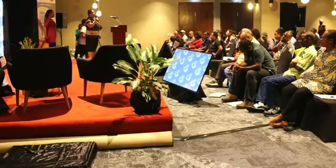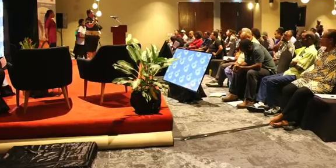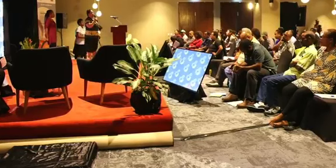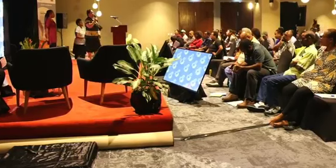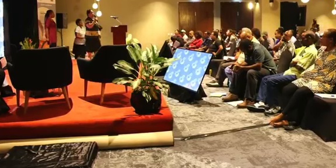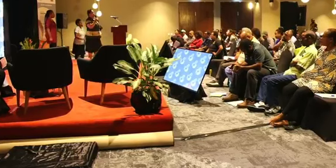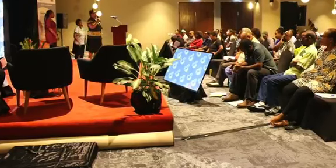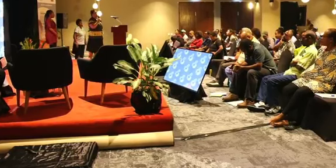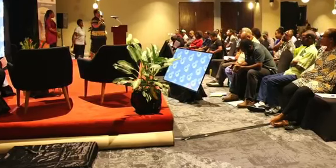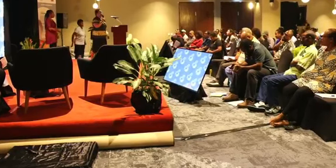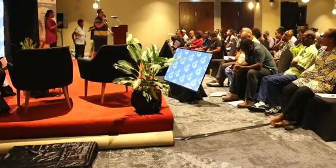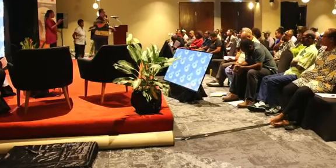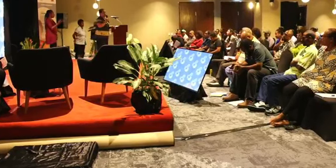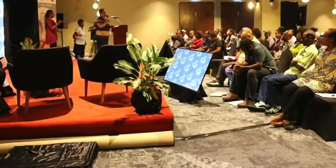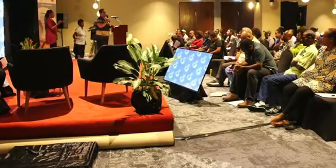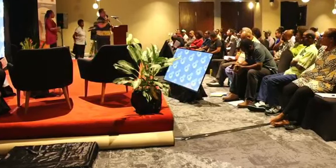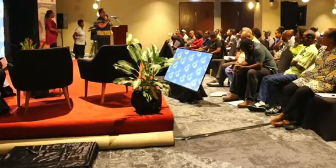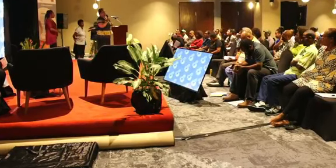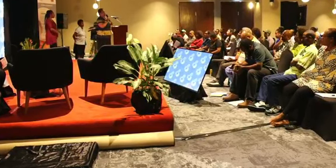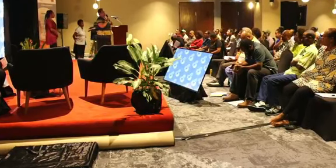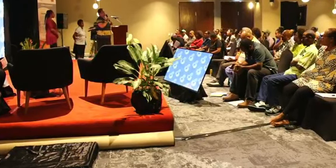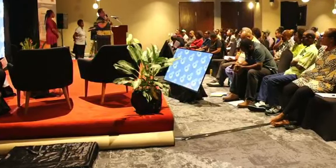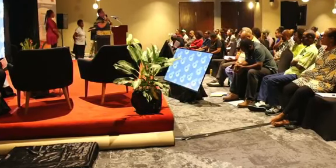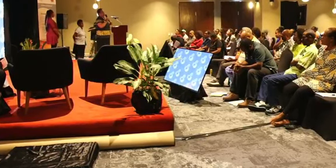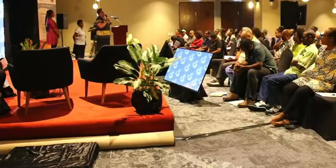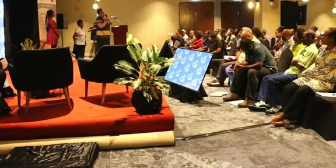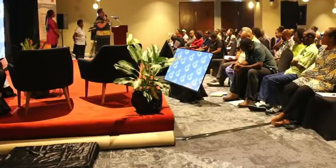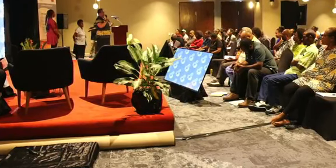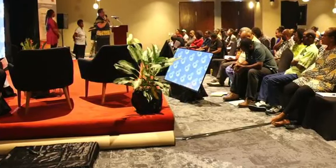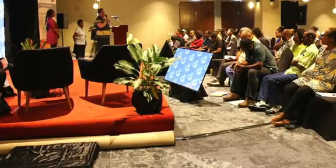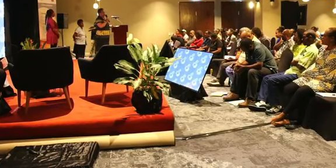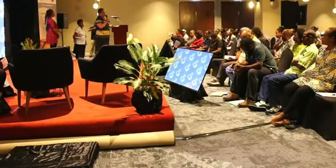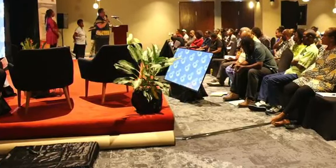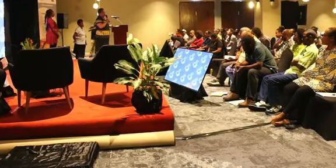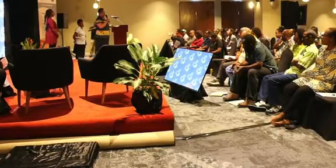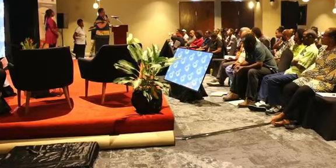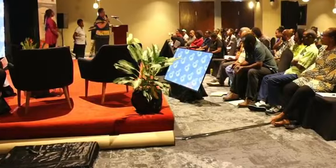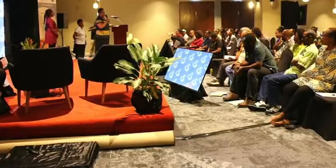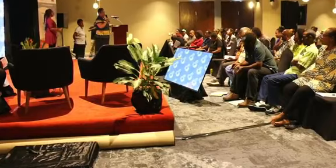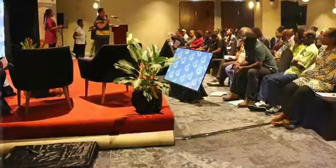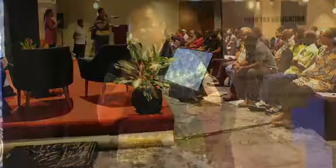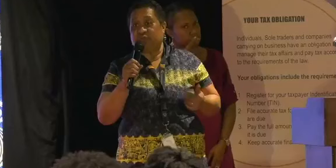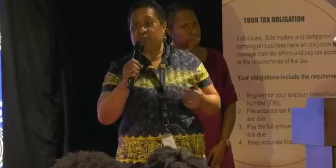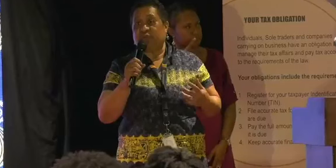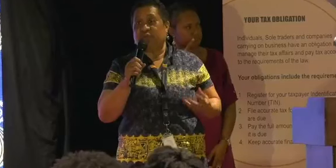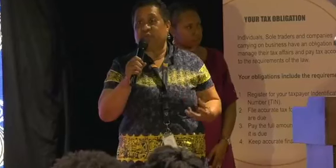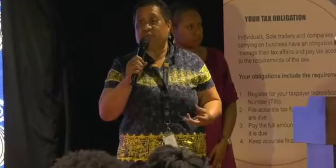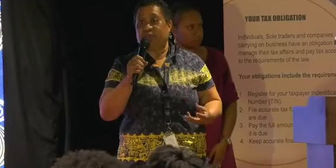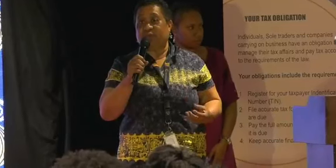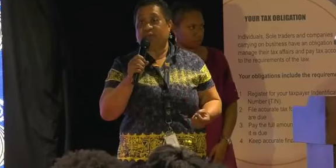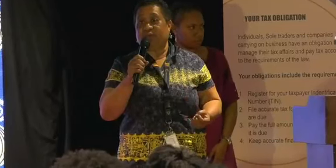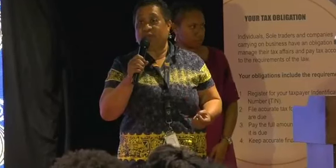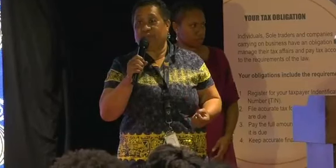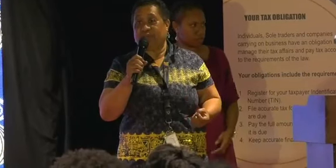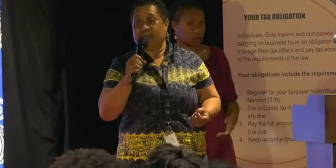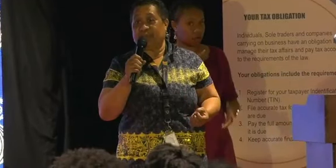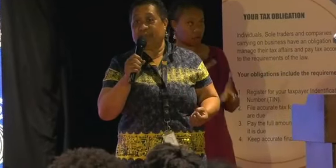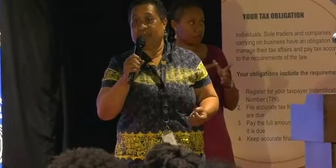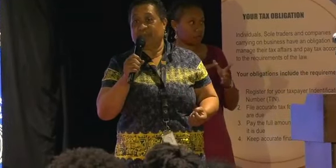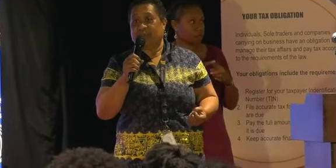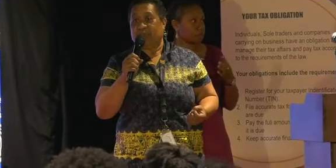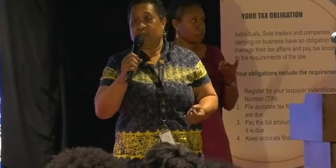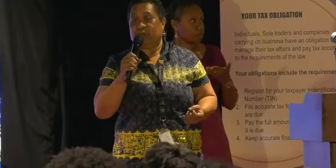Okay. You mentioned that you have not been lodging your returns, right? Because you are not able to get a